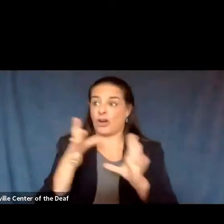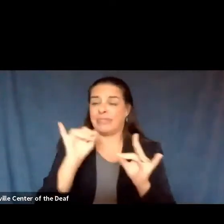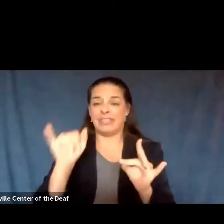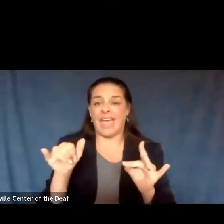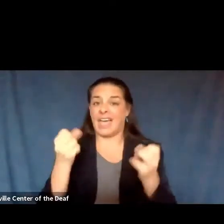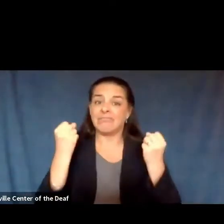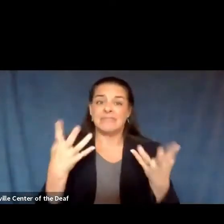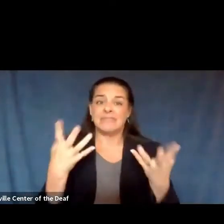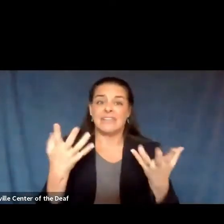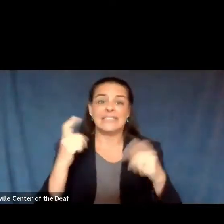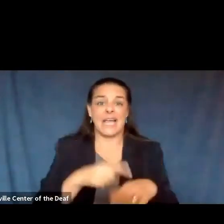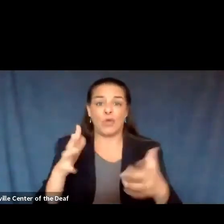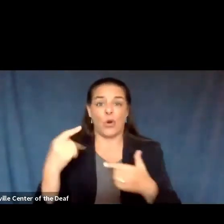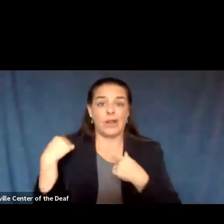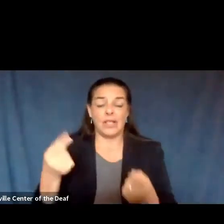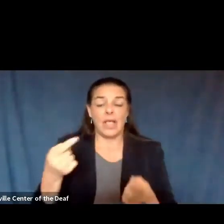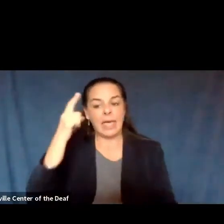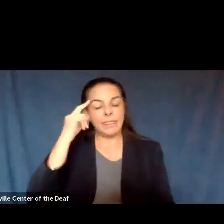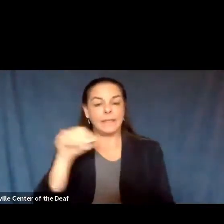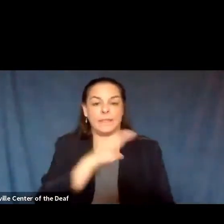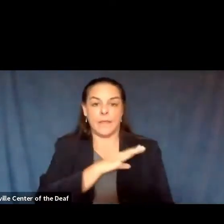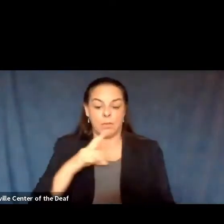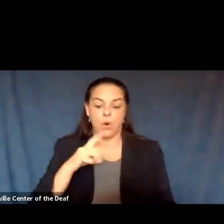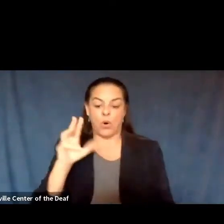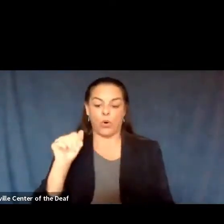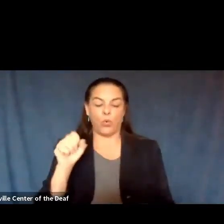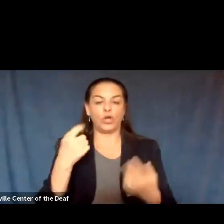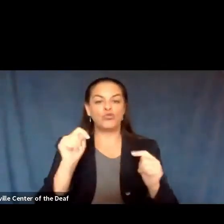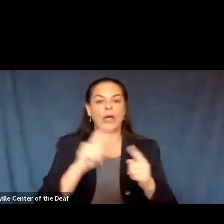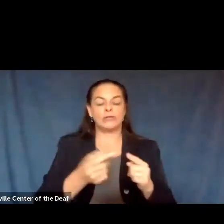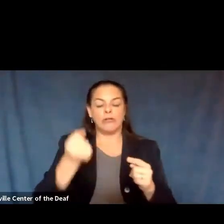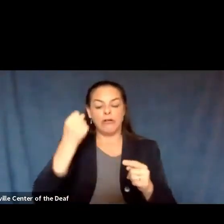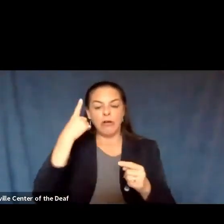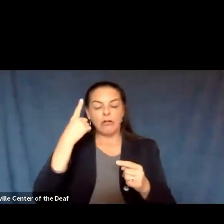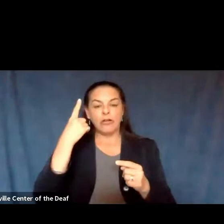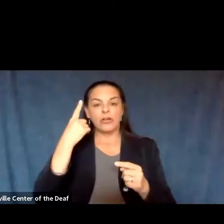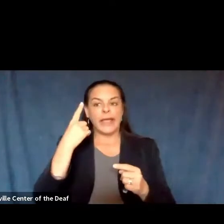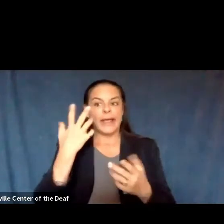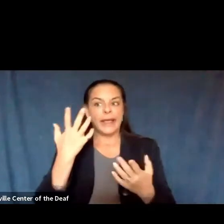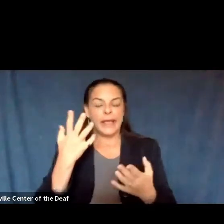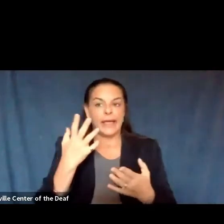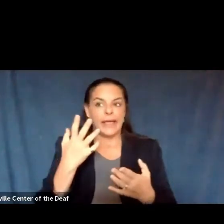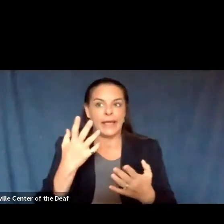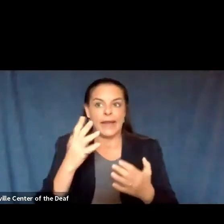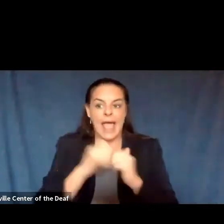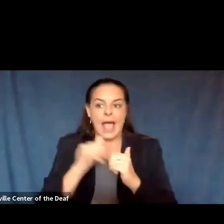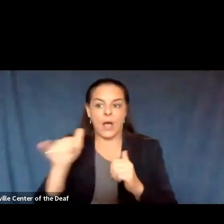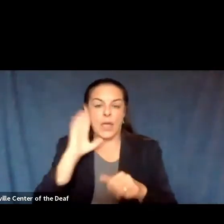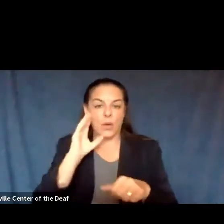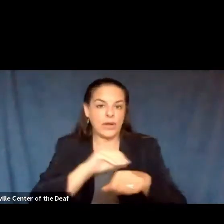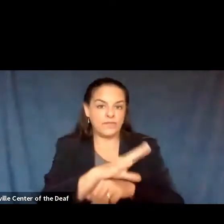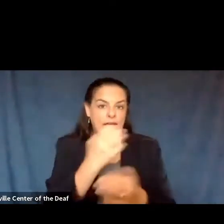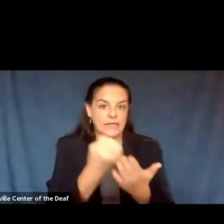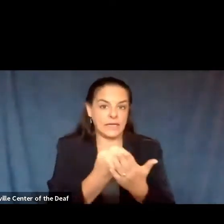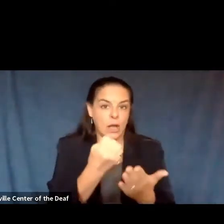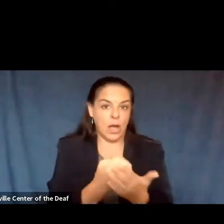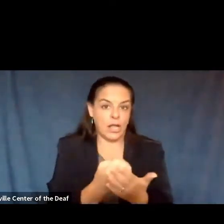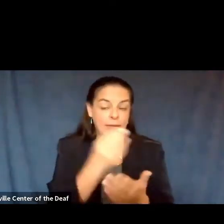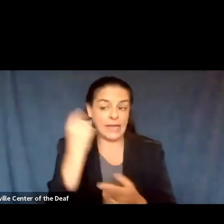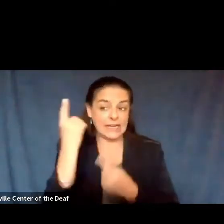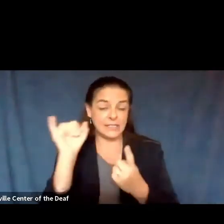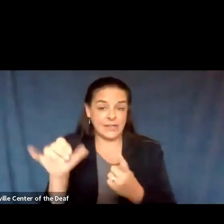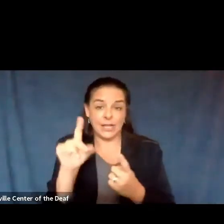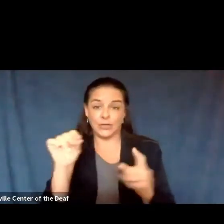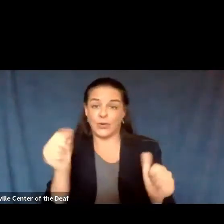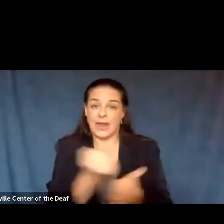I think that the board was trying to understand the ramifications to the economy and consider that and do everything